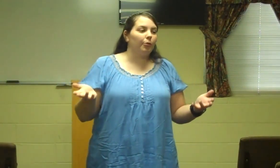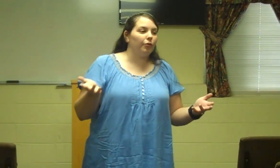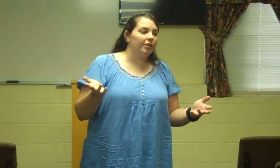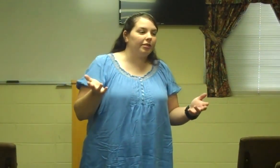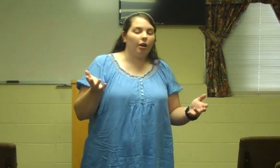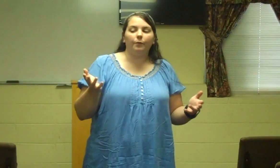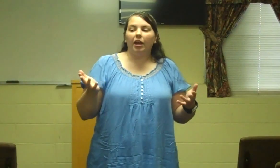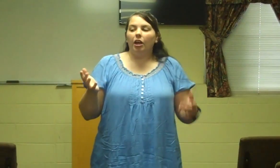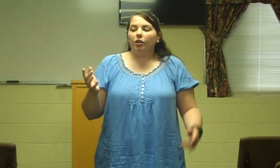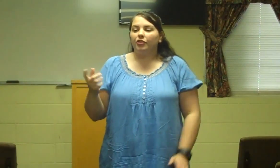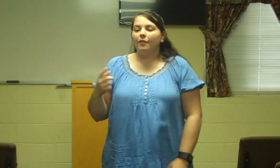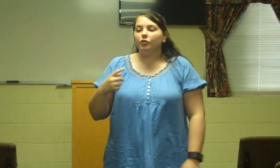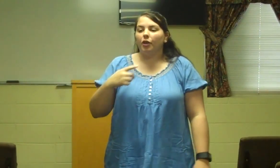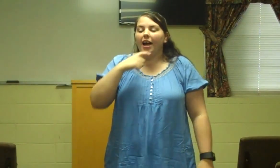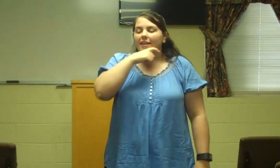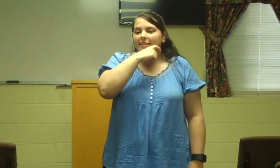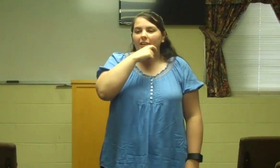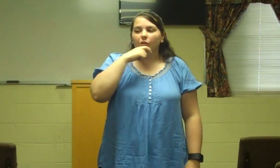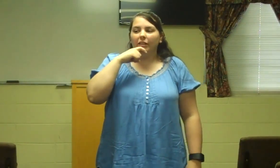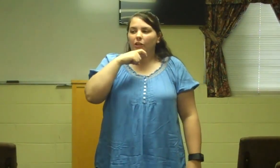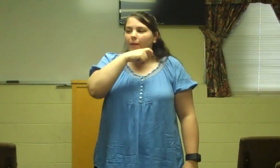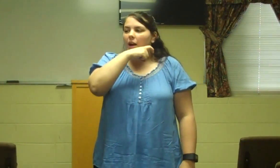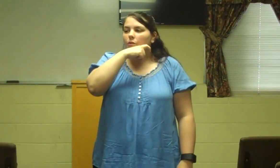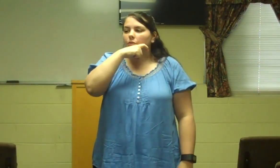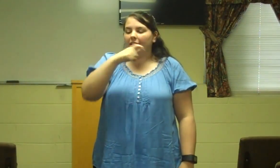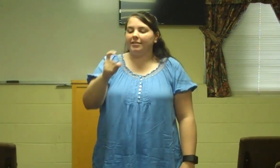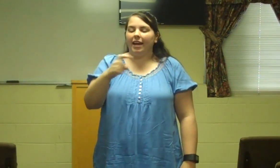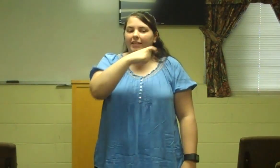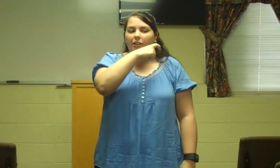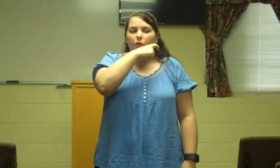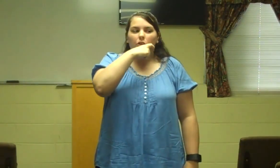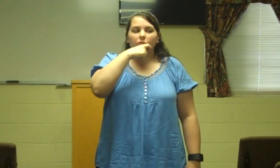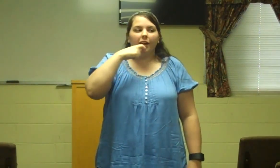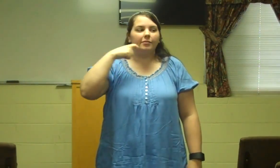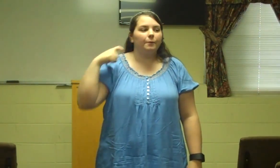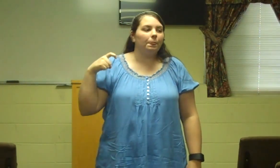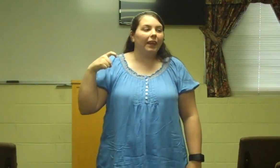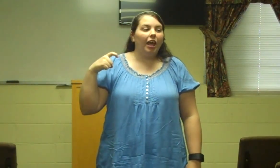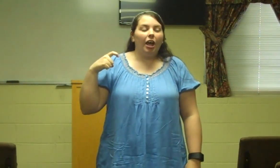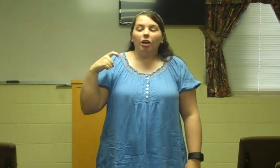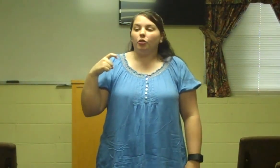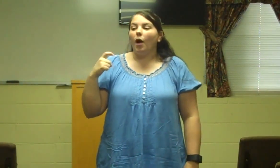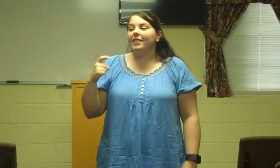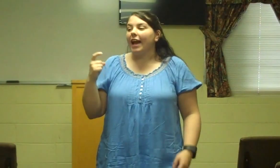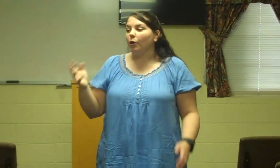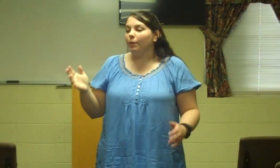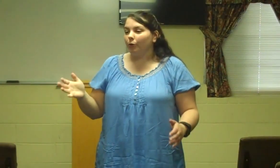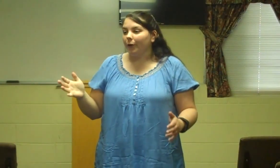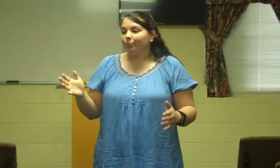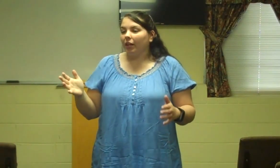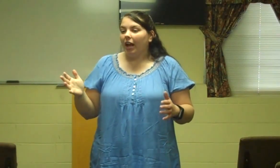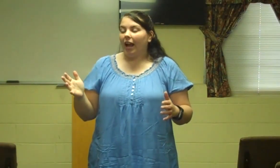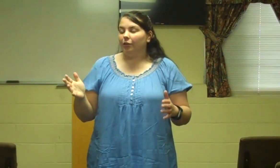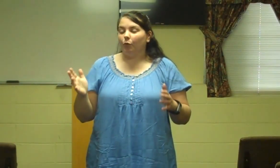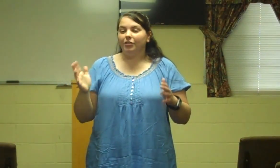summer a few minutes ago. The sign for dry is down here near your mouth, and it's the X hand going across your face. So the way that I remembered it, and we